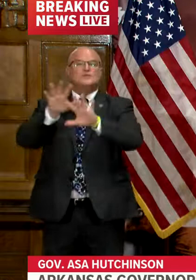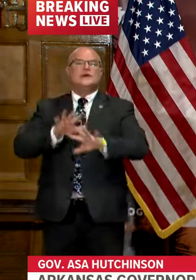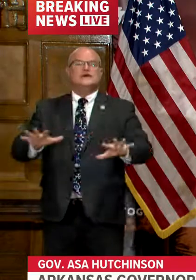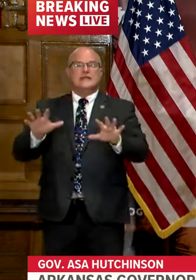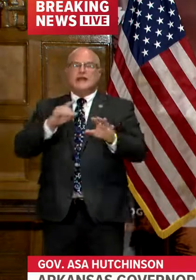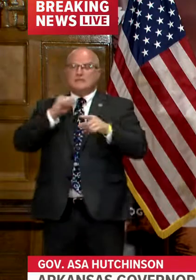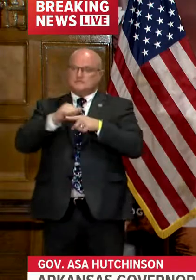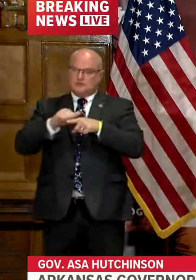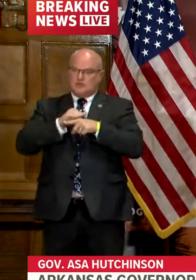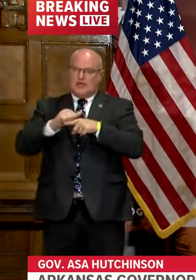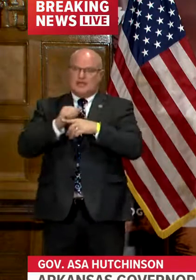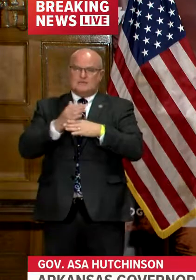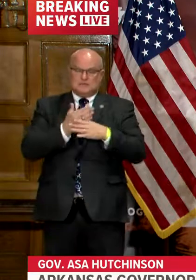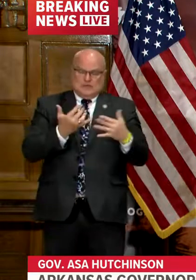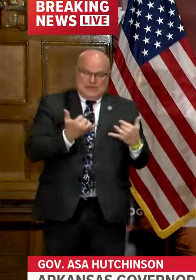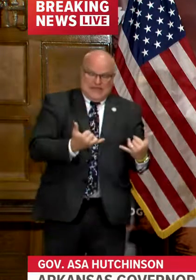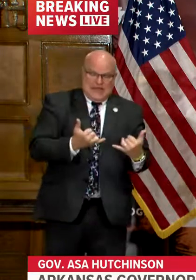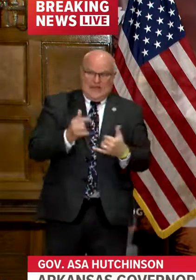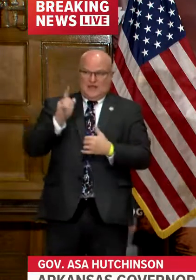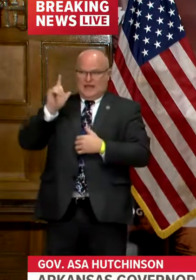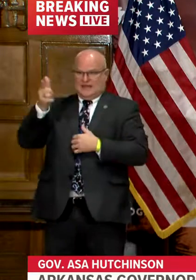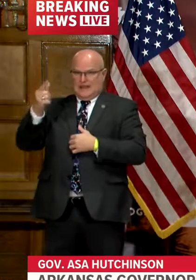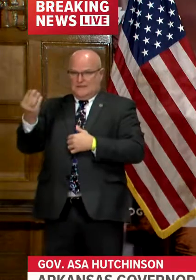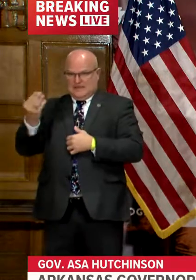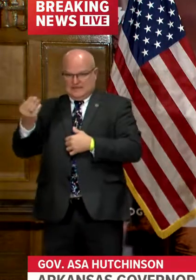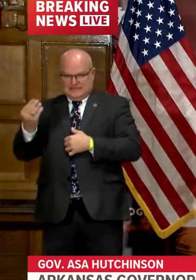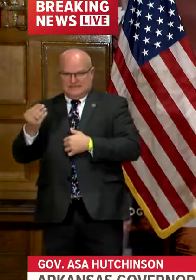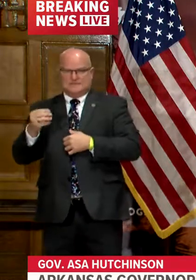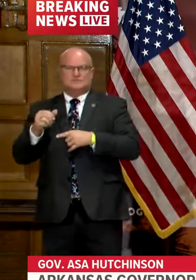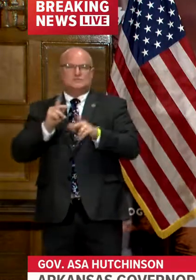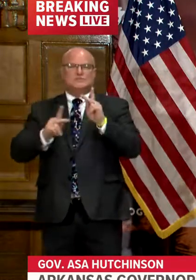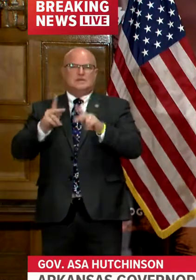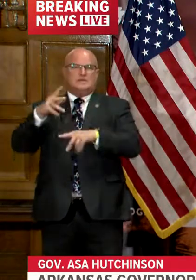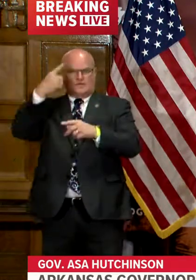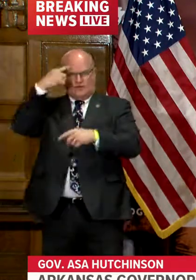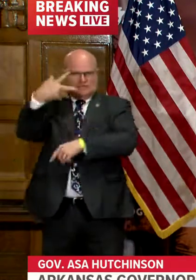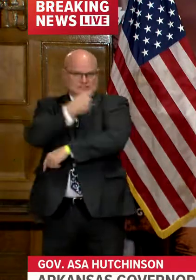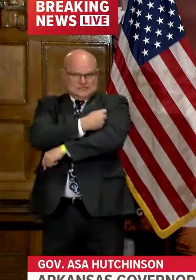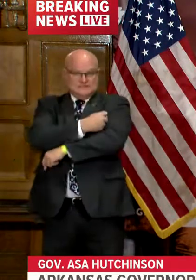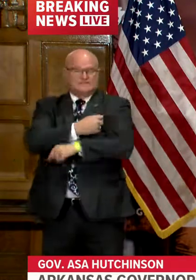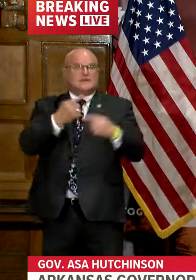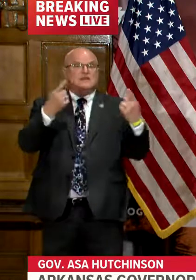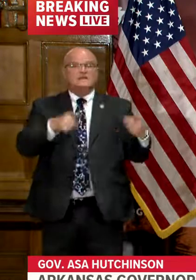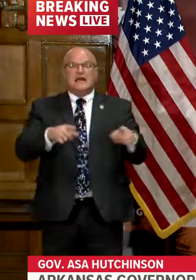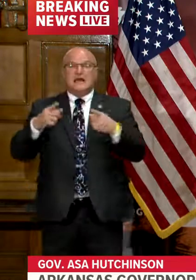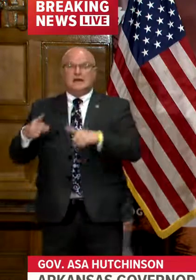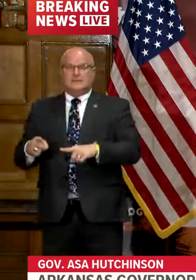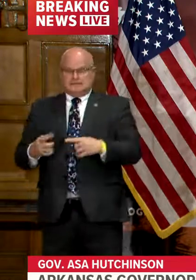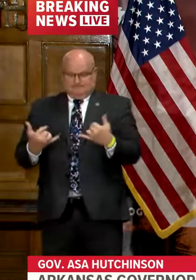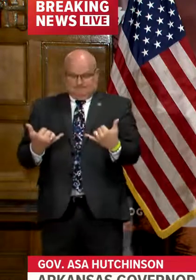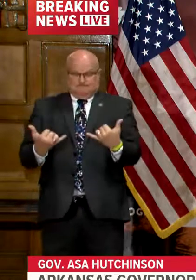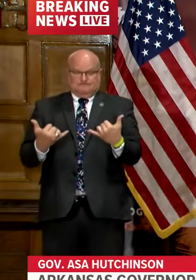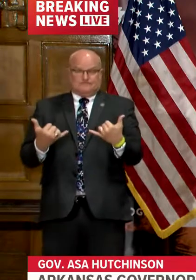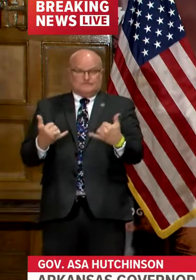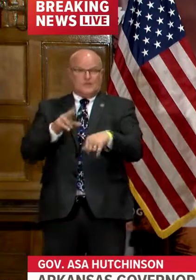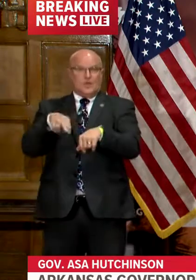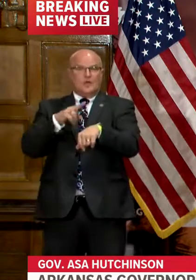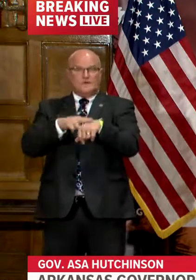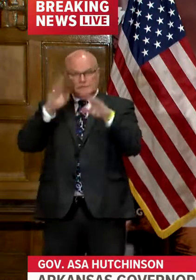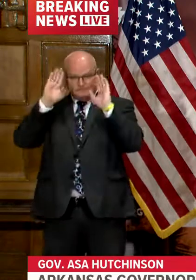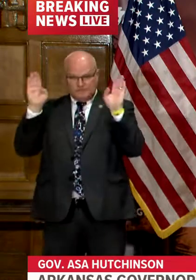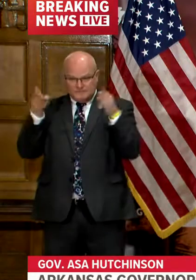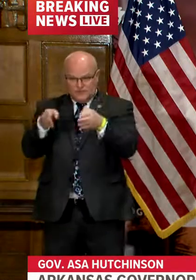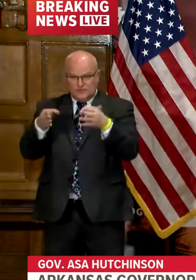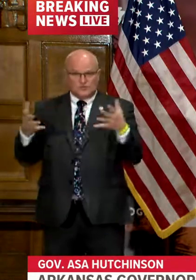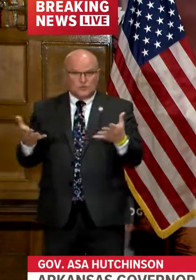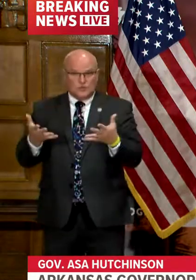training between now and then. So that's happening. At this present time, of course, our focus has